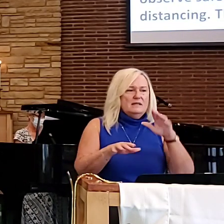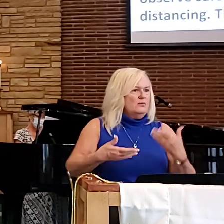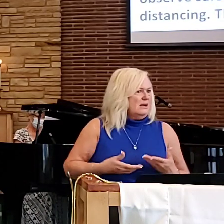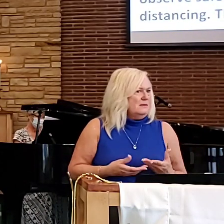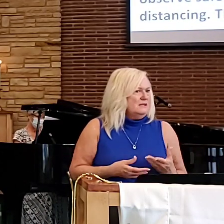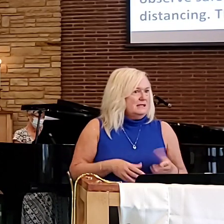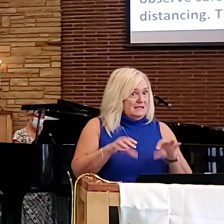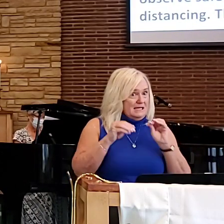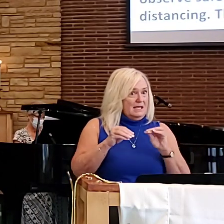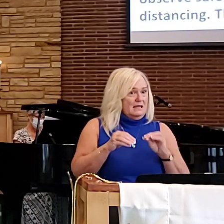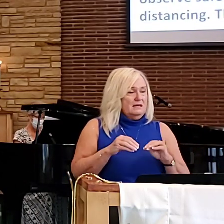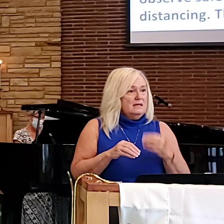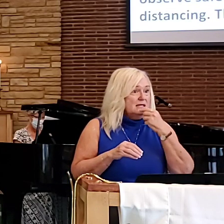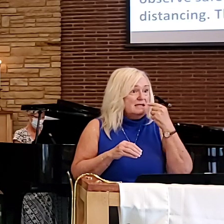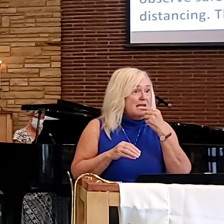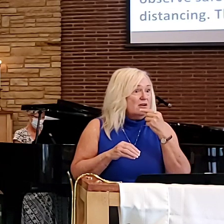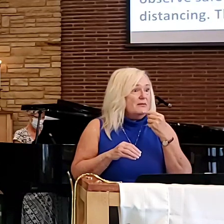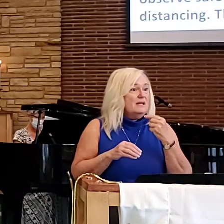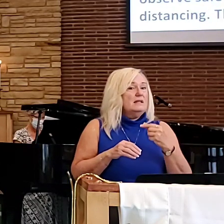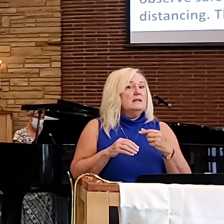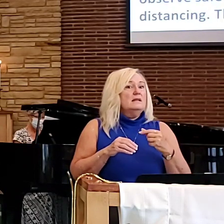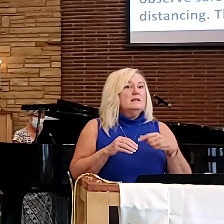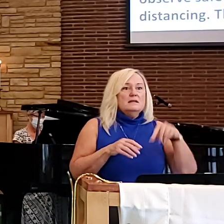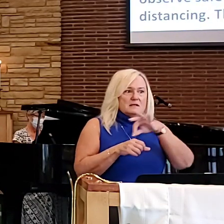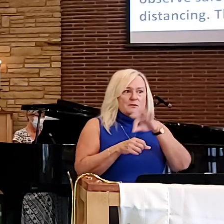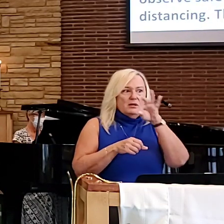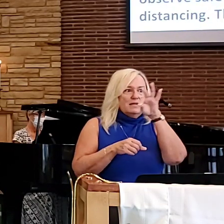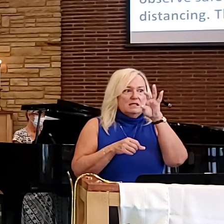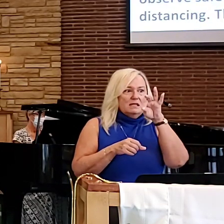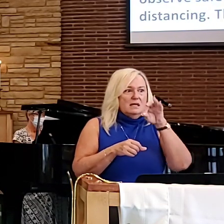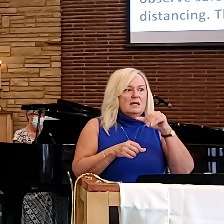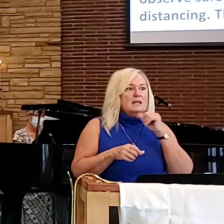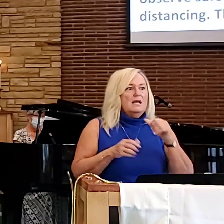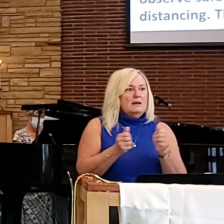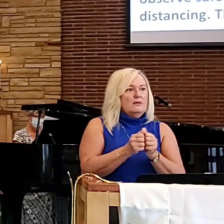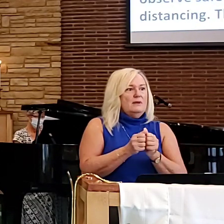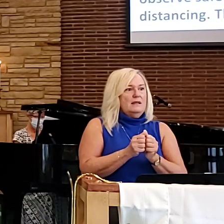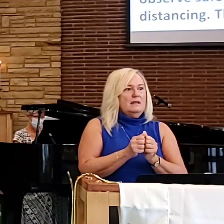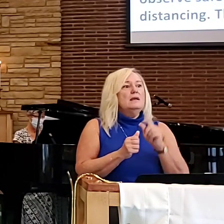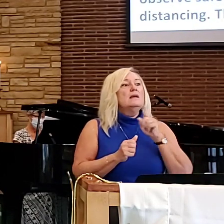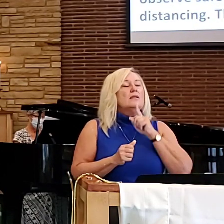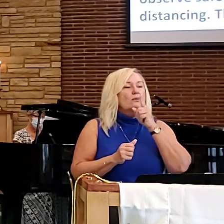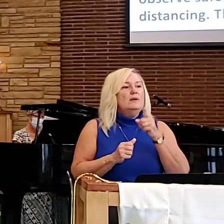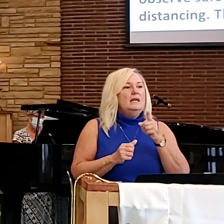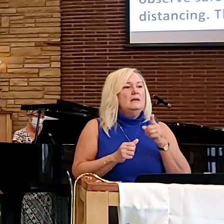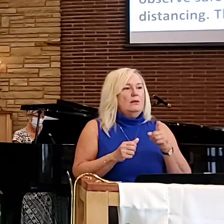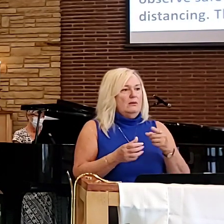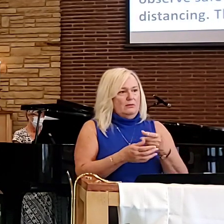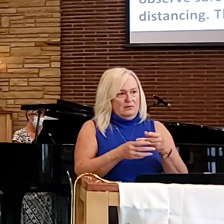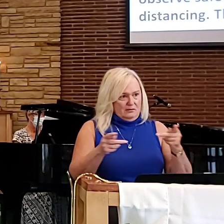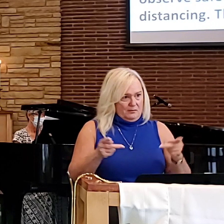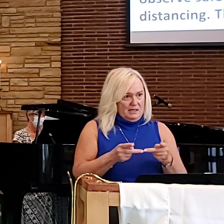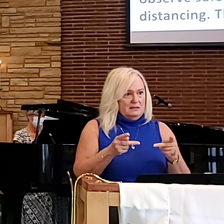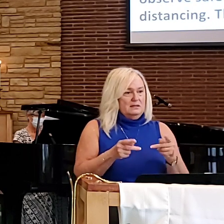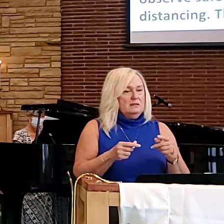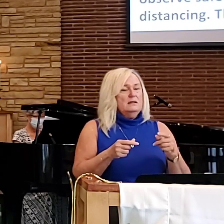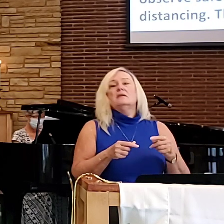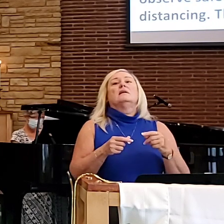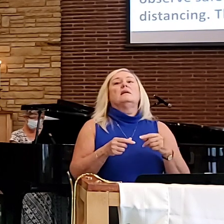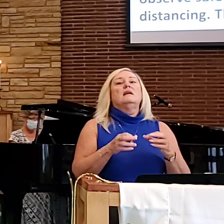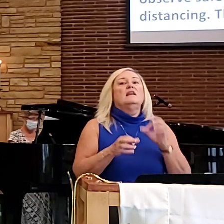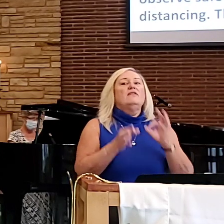simply take the sacrament spiritually and not with the actual physical elements if you are